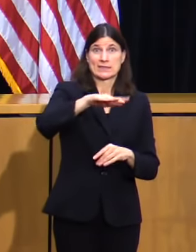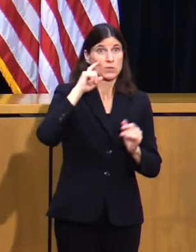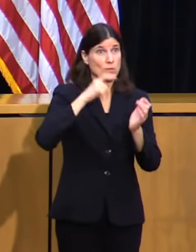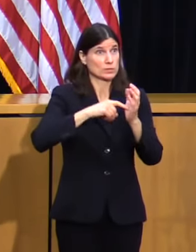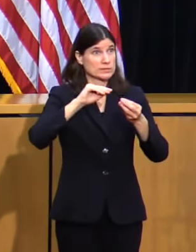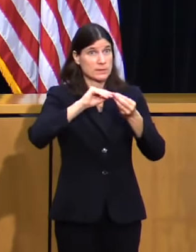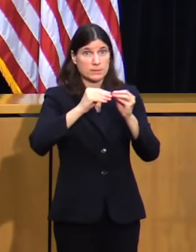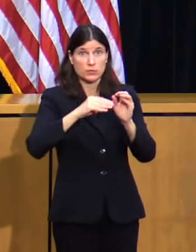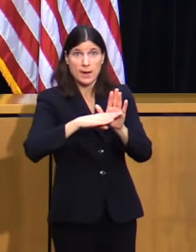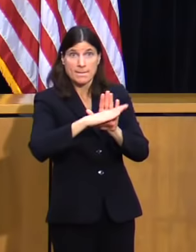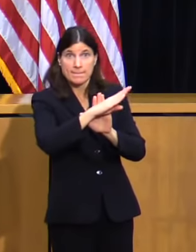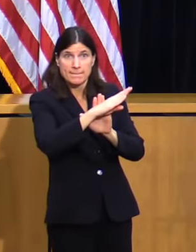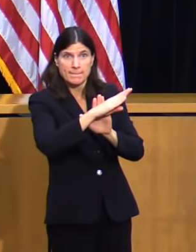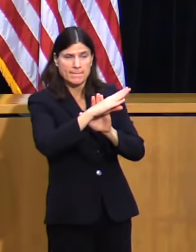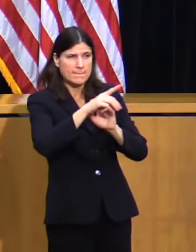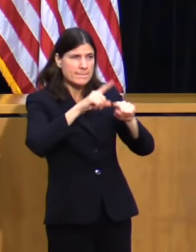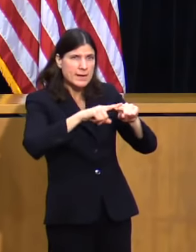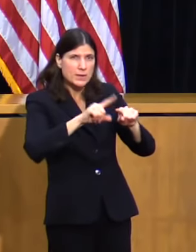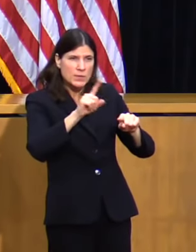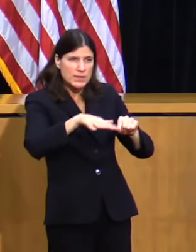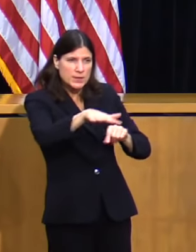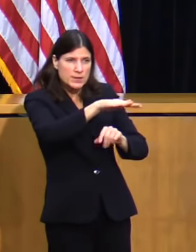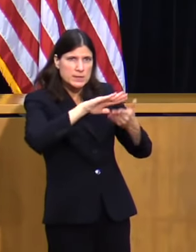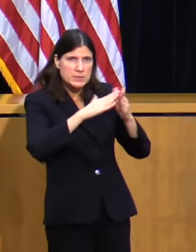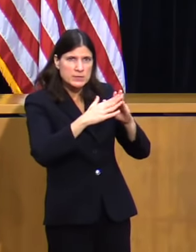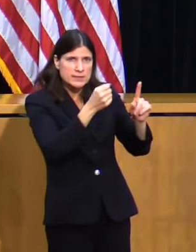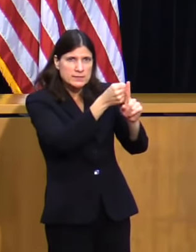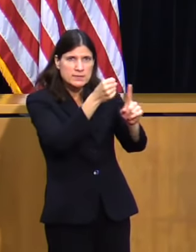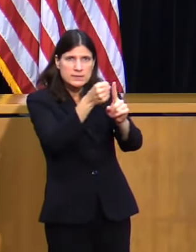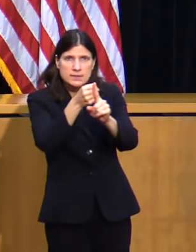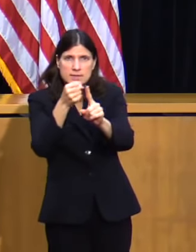beyond what we've put in place or put a targeted